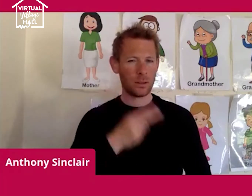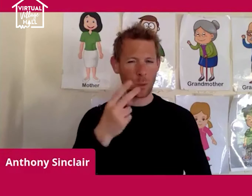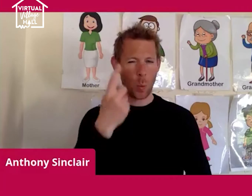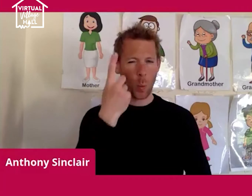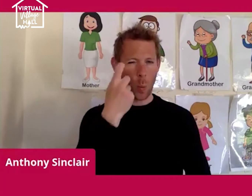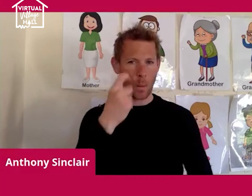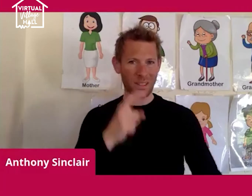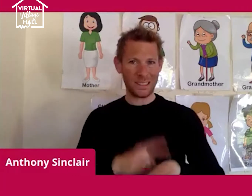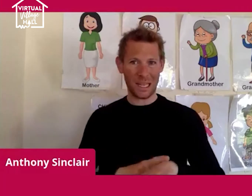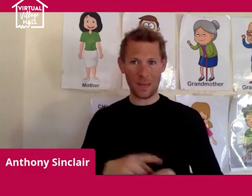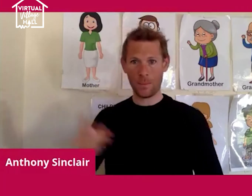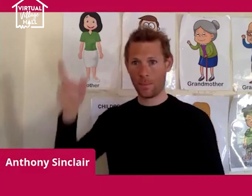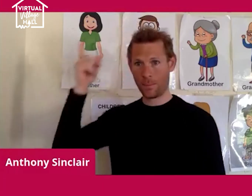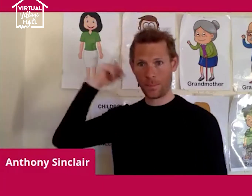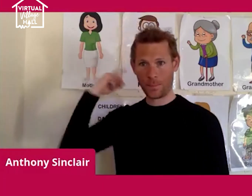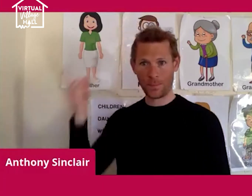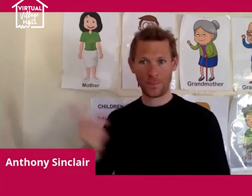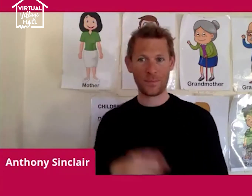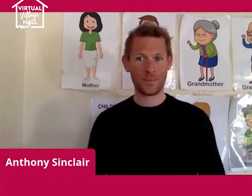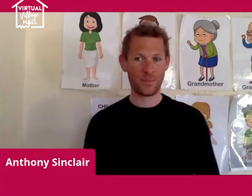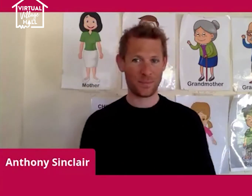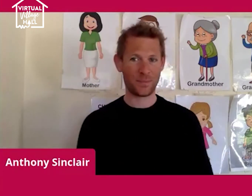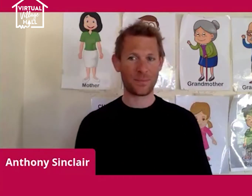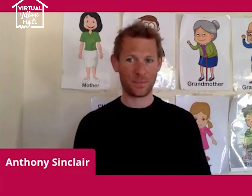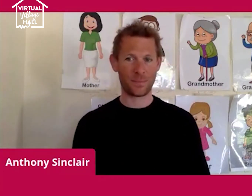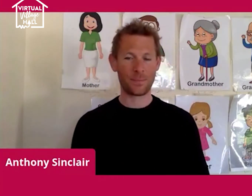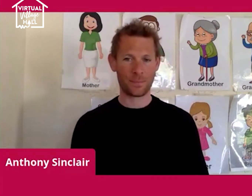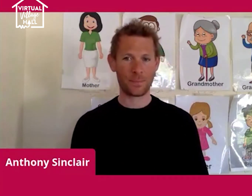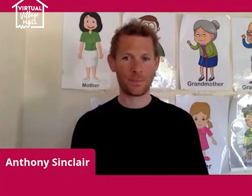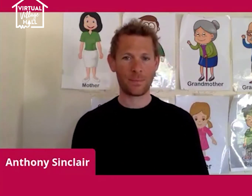Okay, so I'm going to repeat those one more time. We'll go through them.